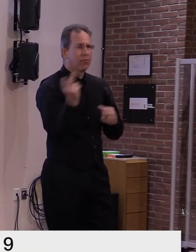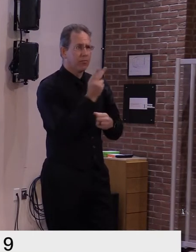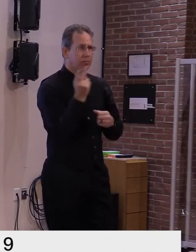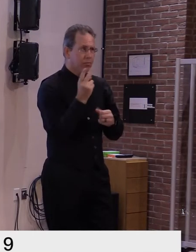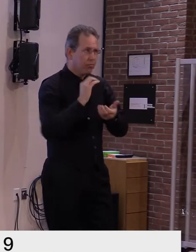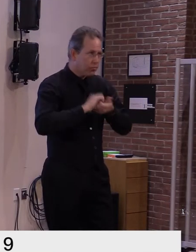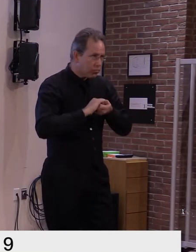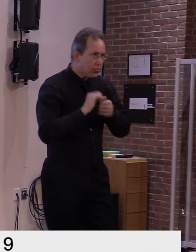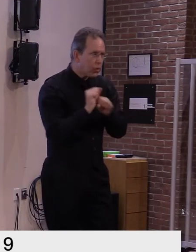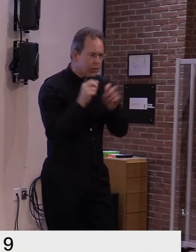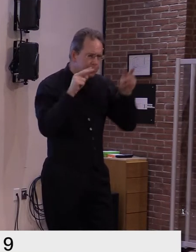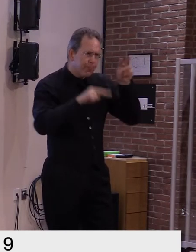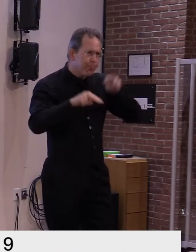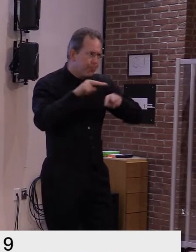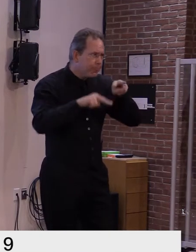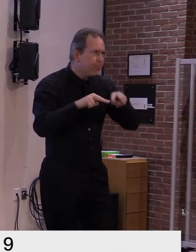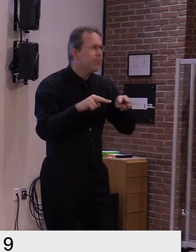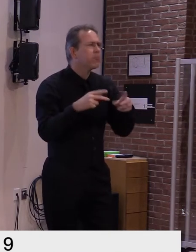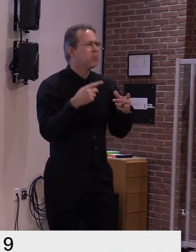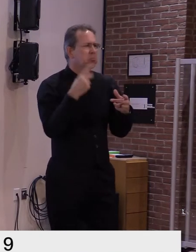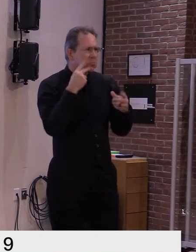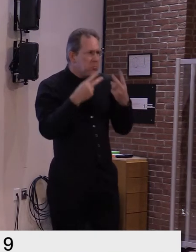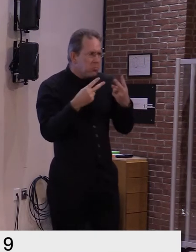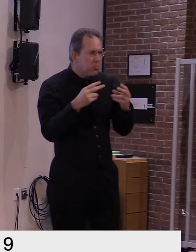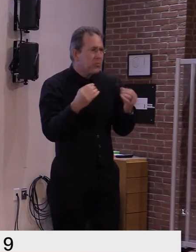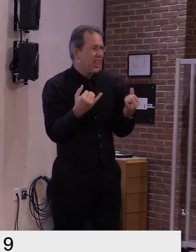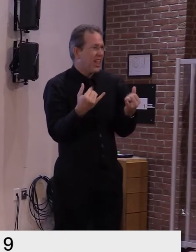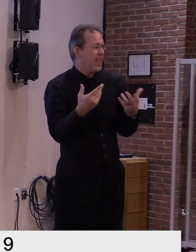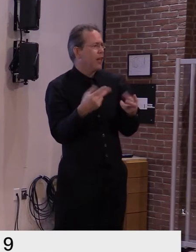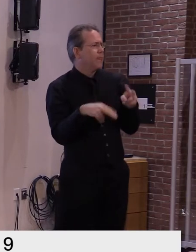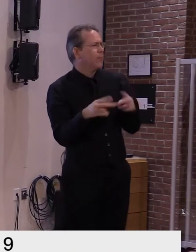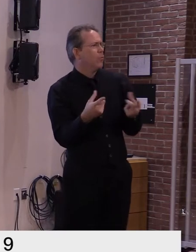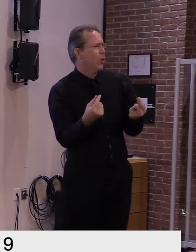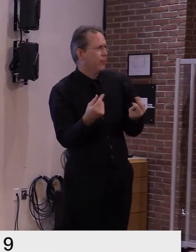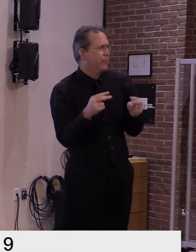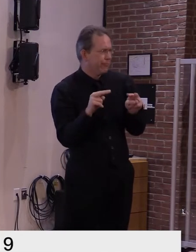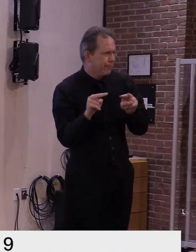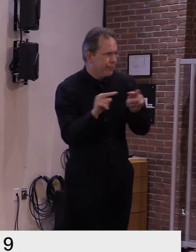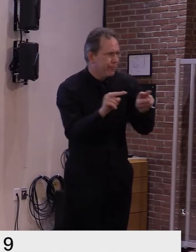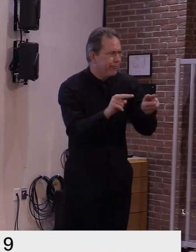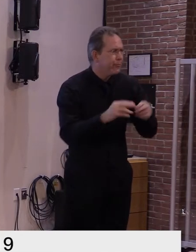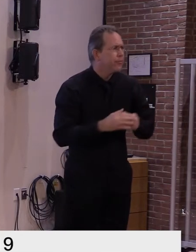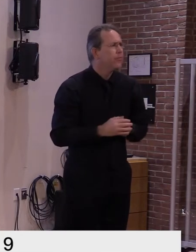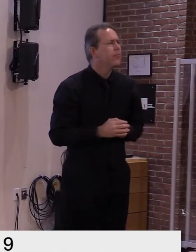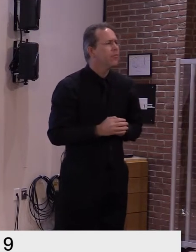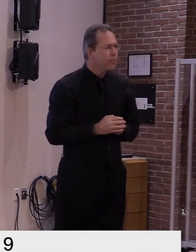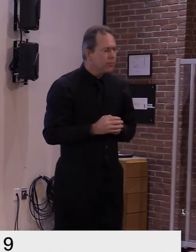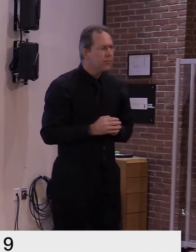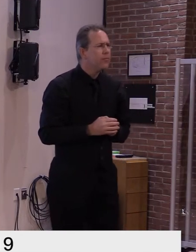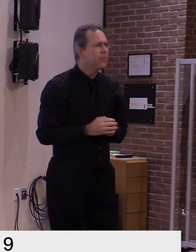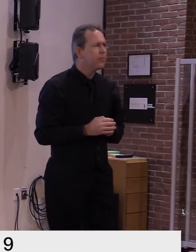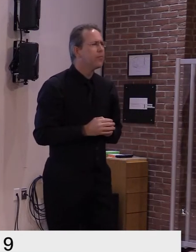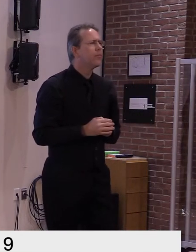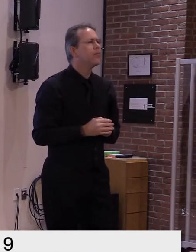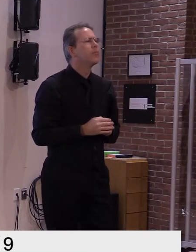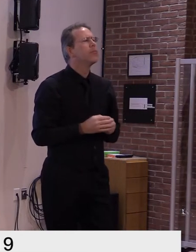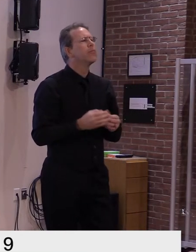are standard operating procedures upon receipt of a positive test. They contact tracing